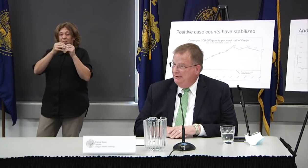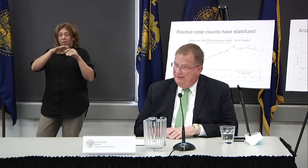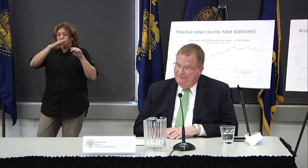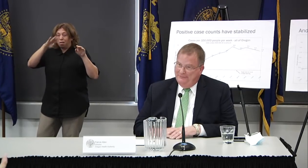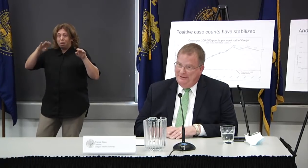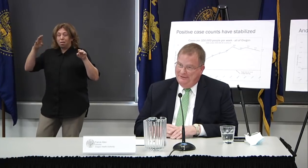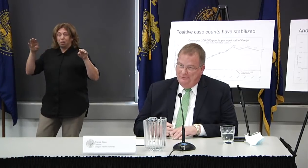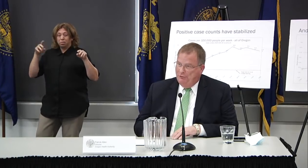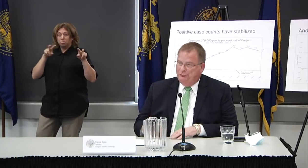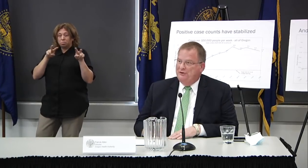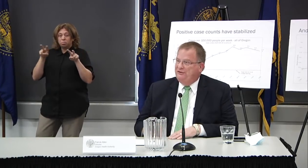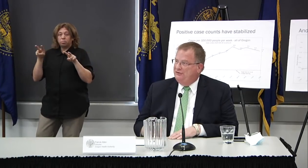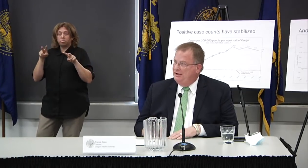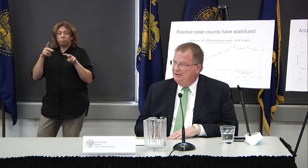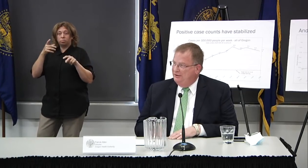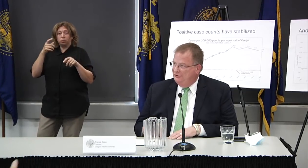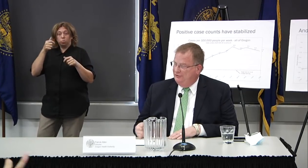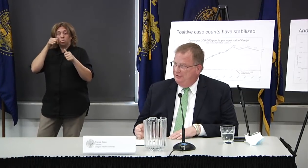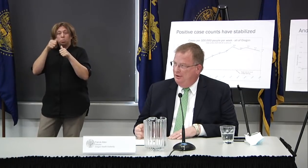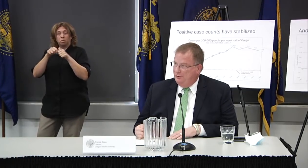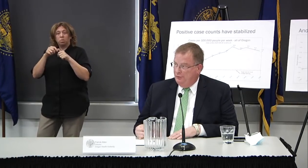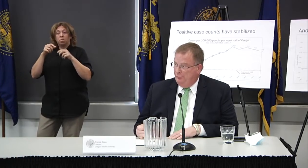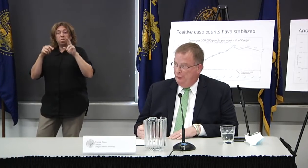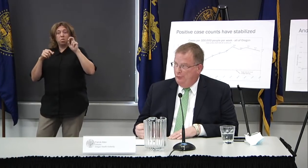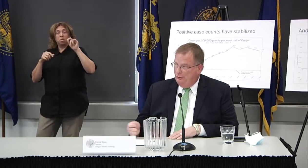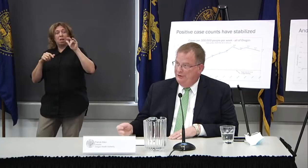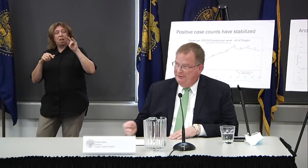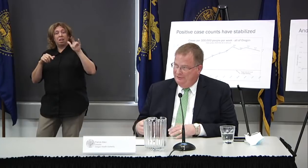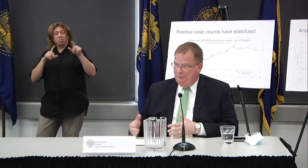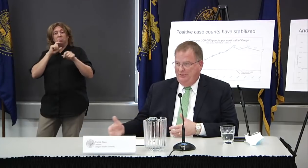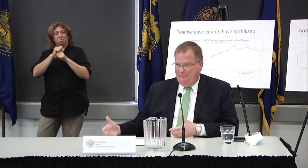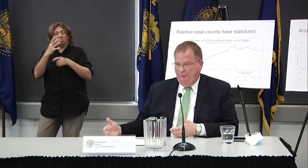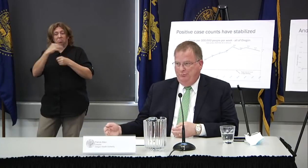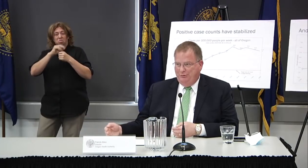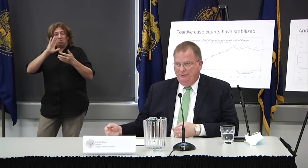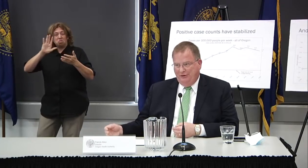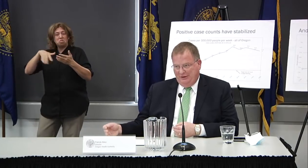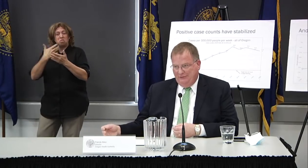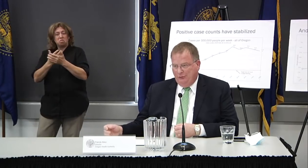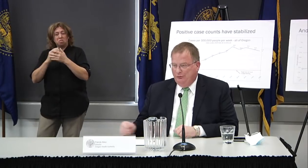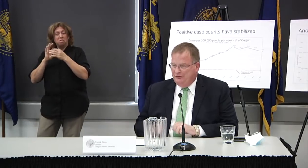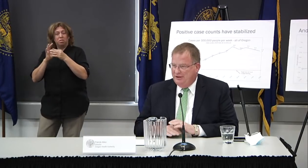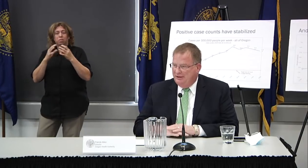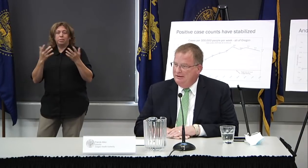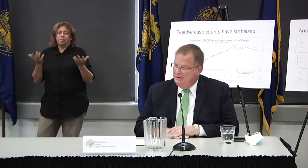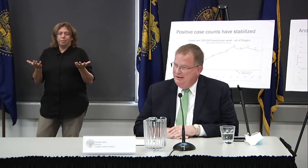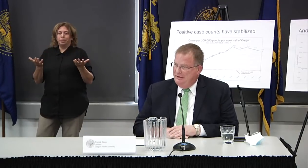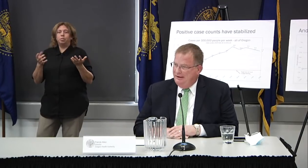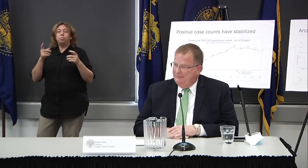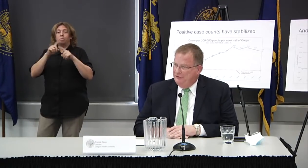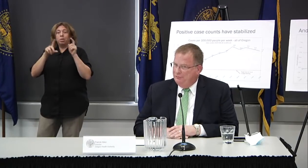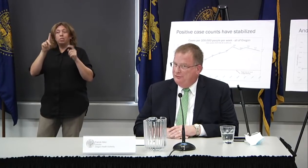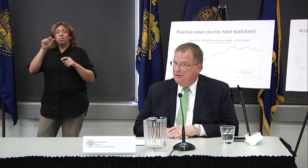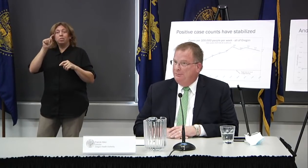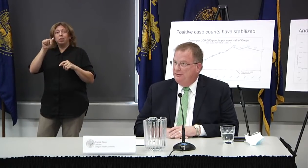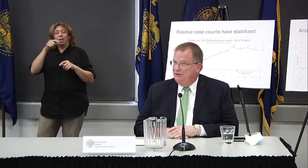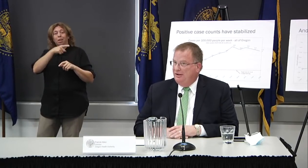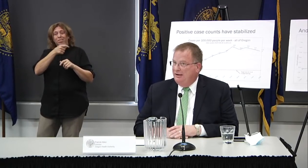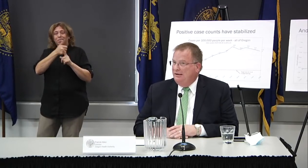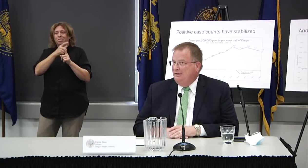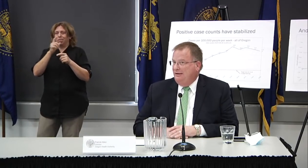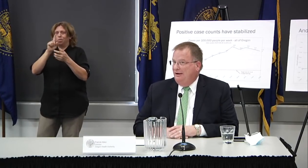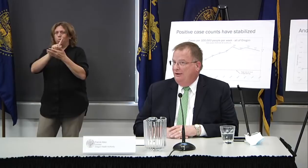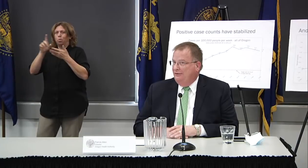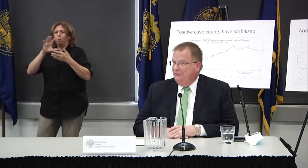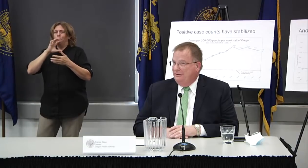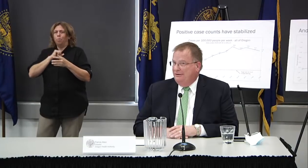data, the most recent data is a week or more old, and it builds on even older data. As we've talked about